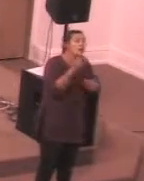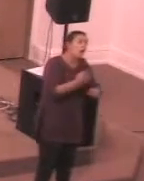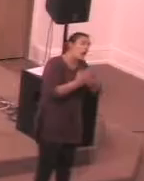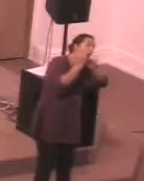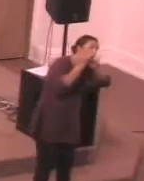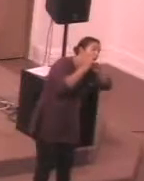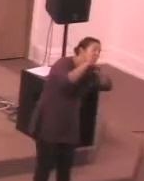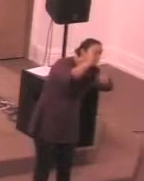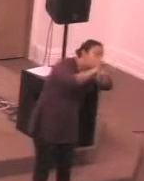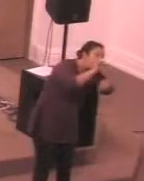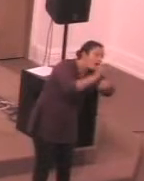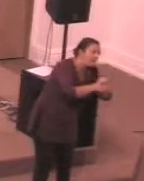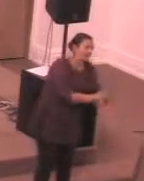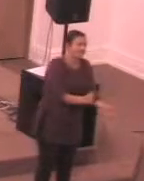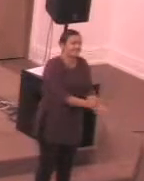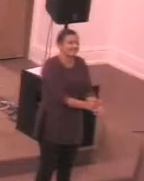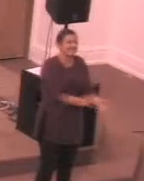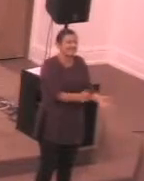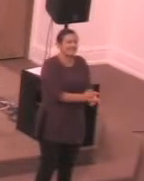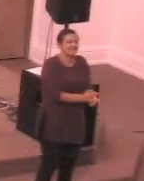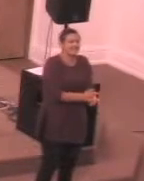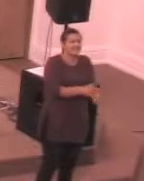unstoppable, that's what you